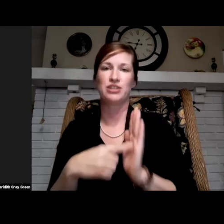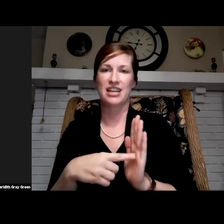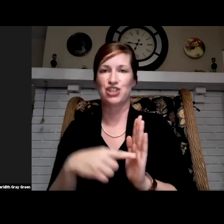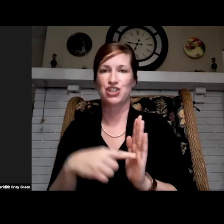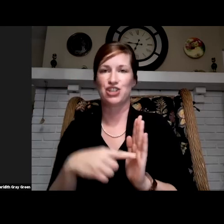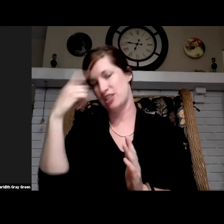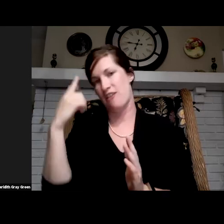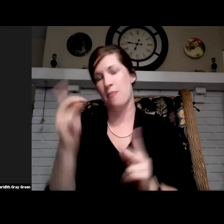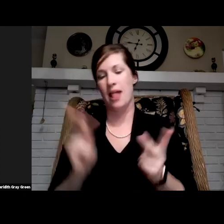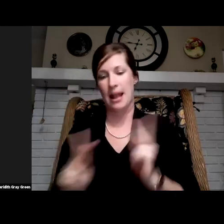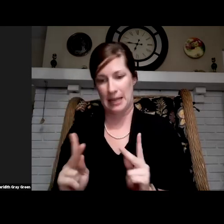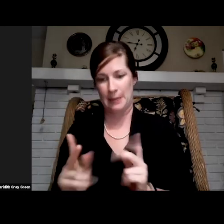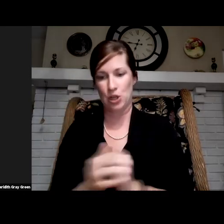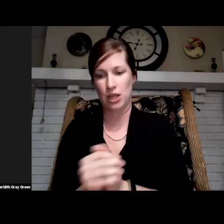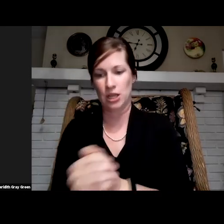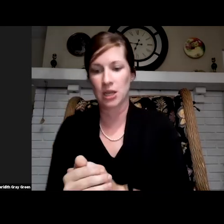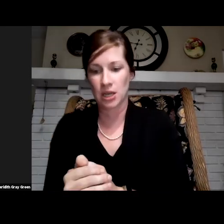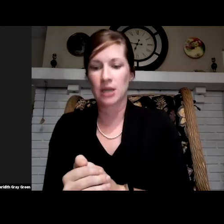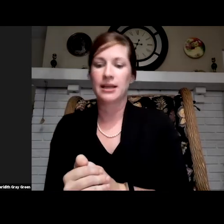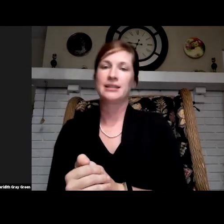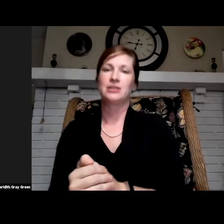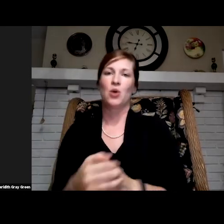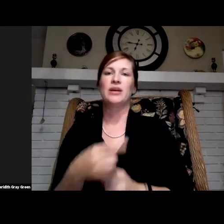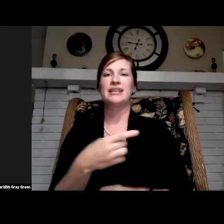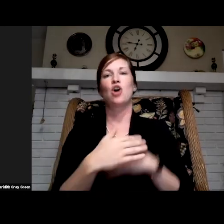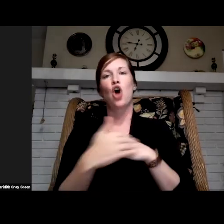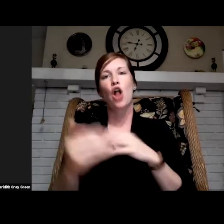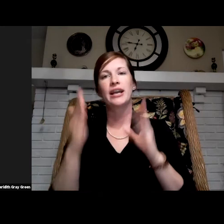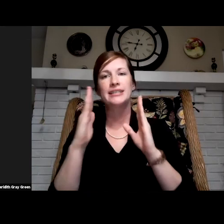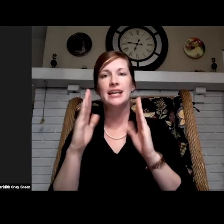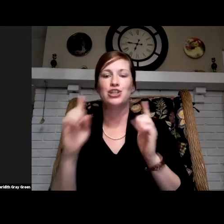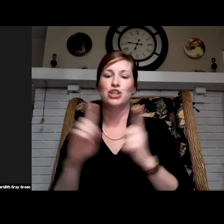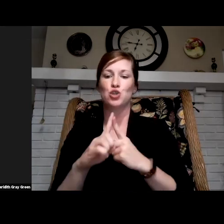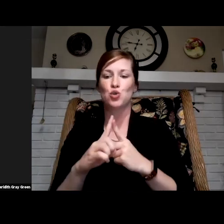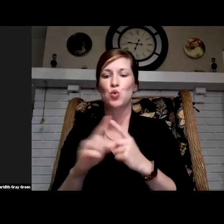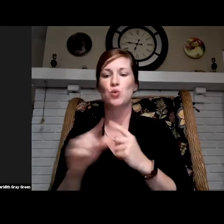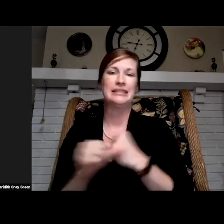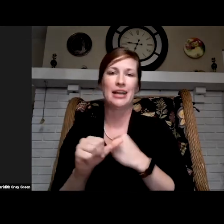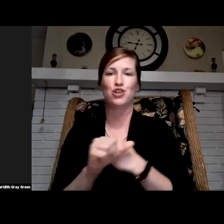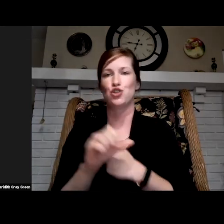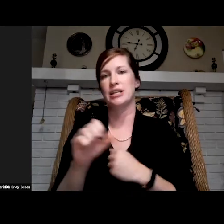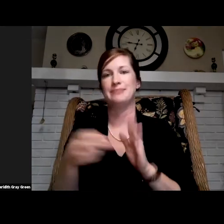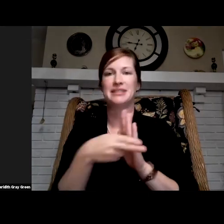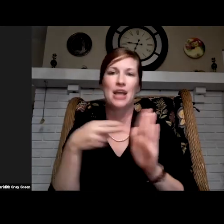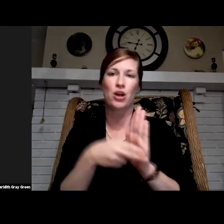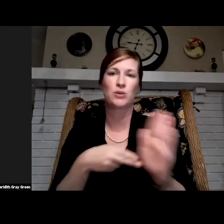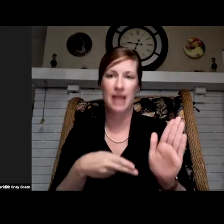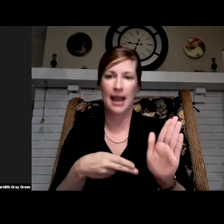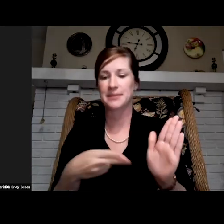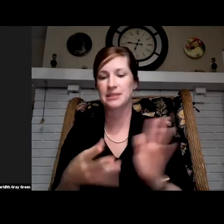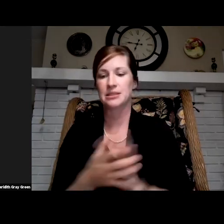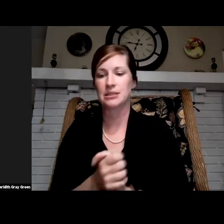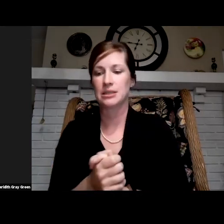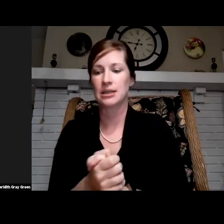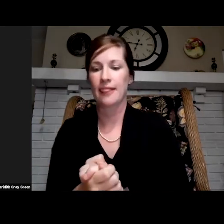it has some really unfortunate representations of Black people. And it called attention to